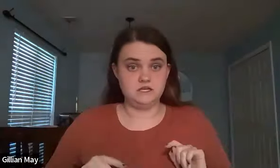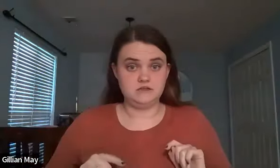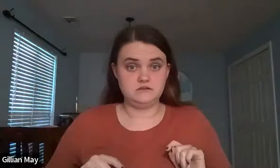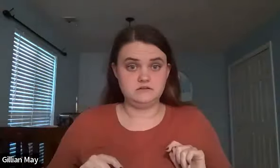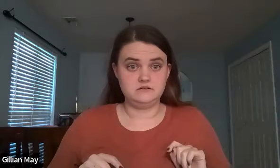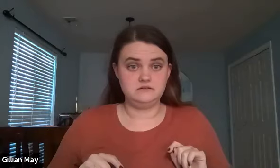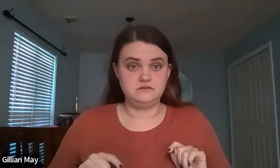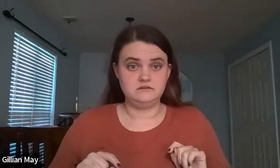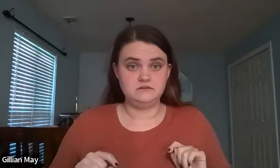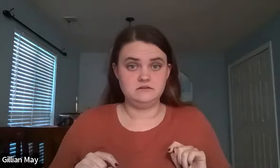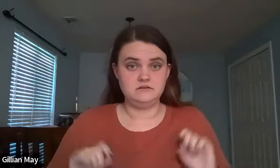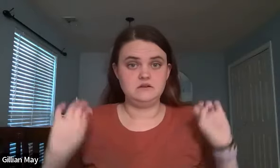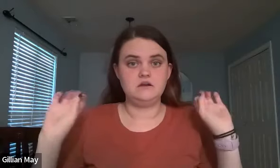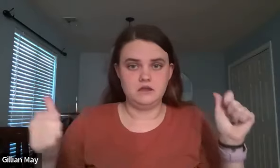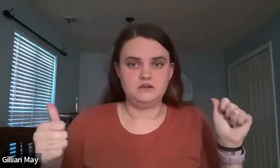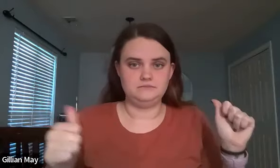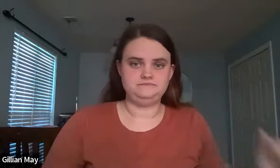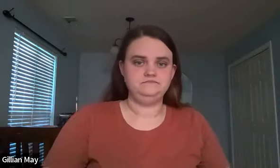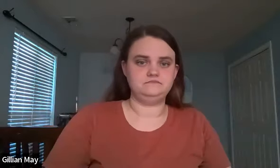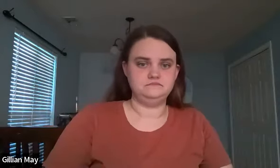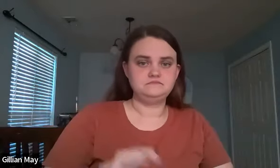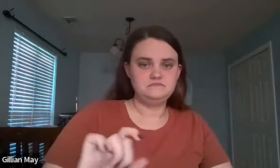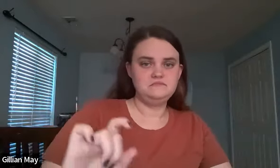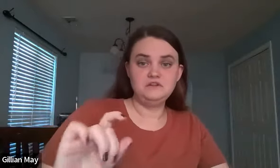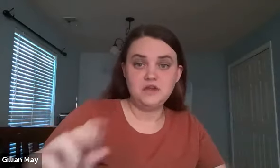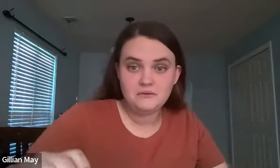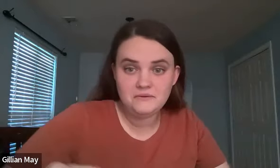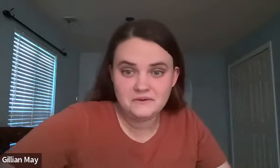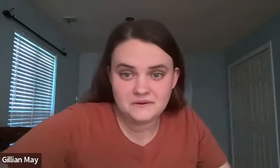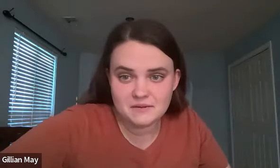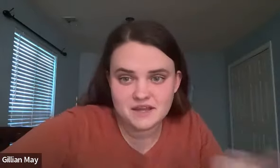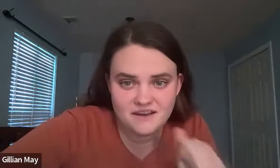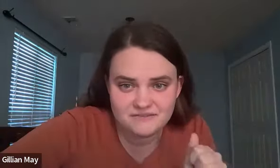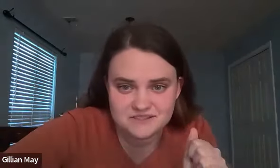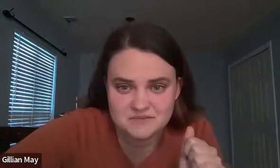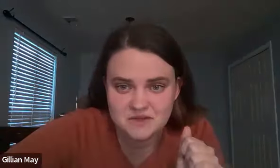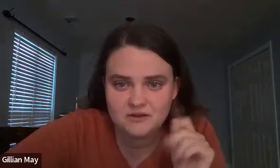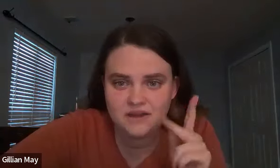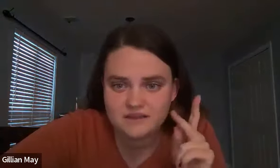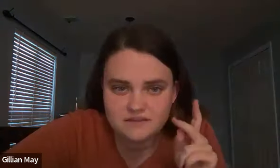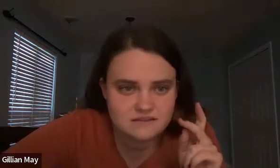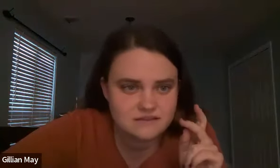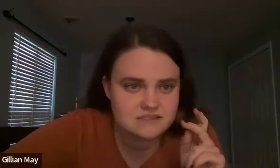screaming? Okay, good. No? Am I not for some? Okay, let's